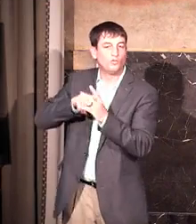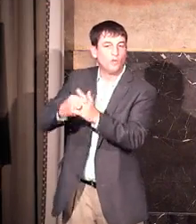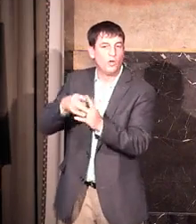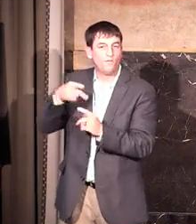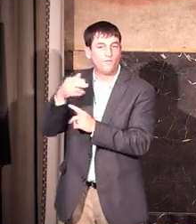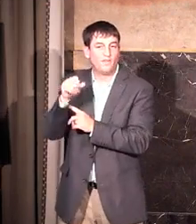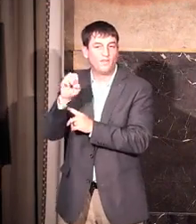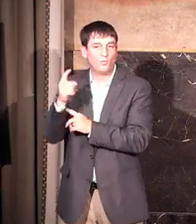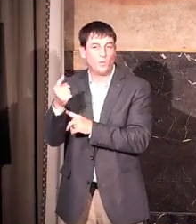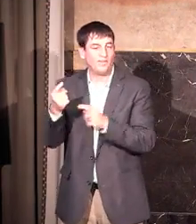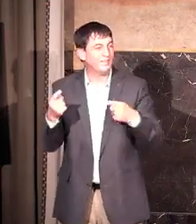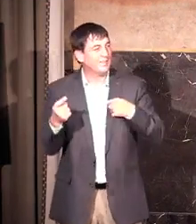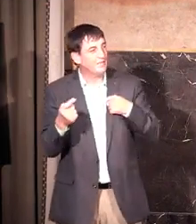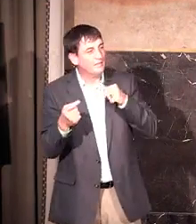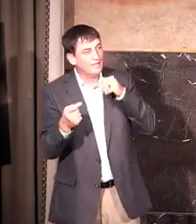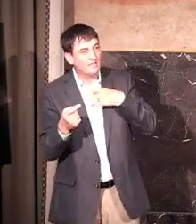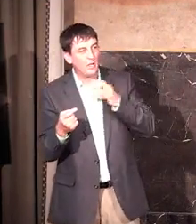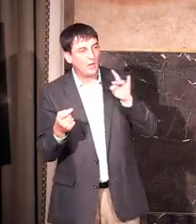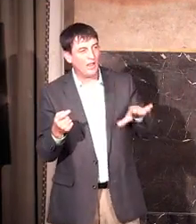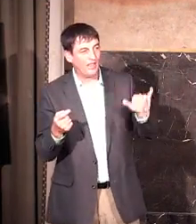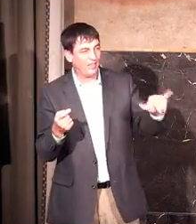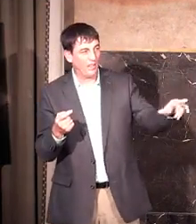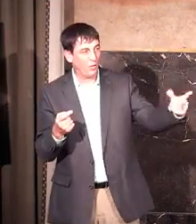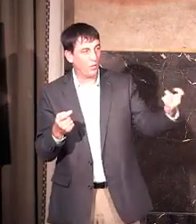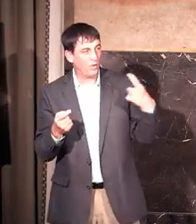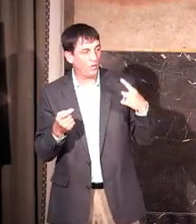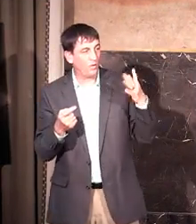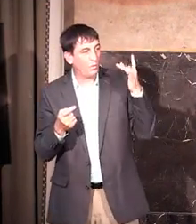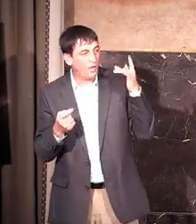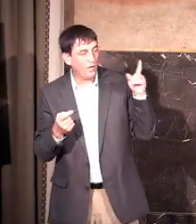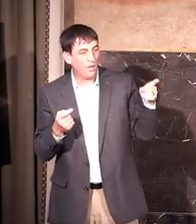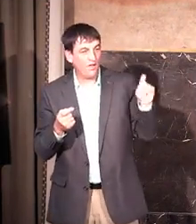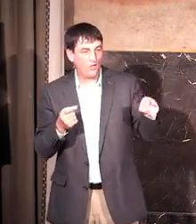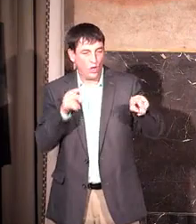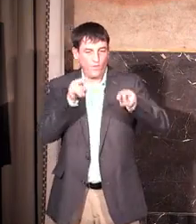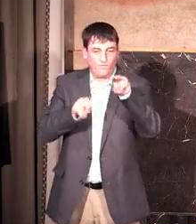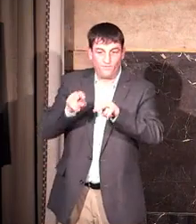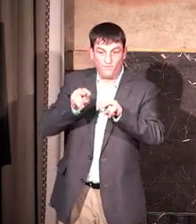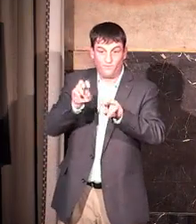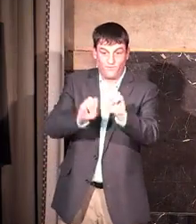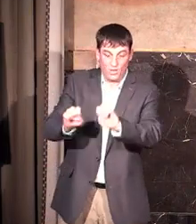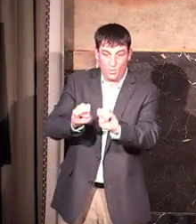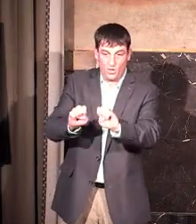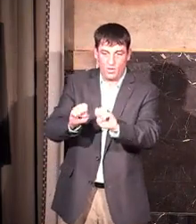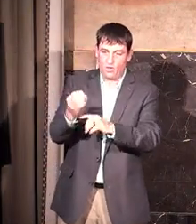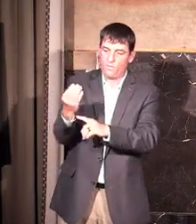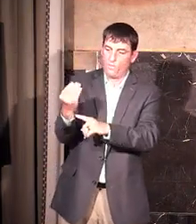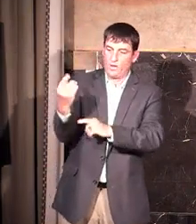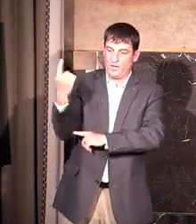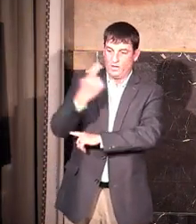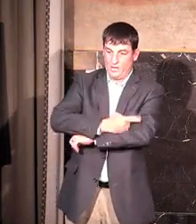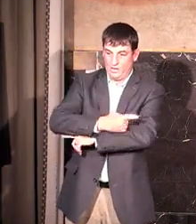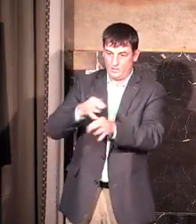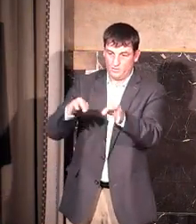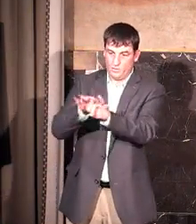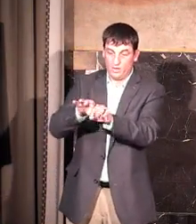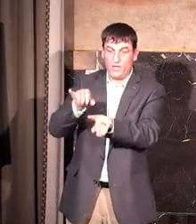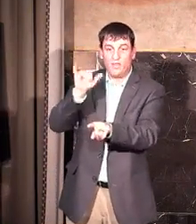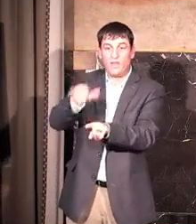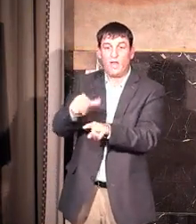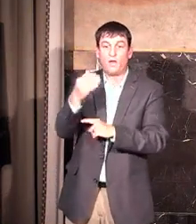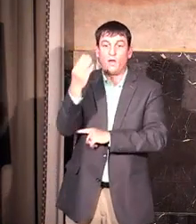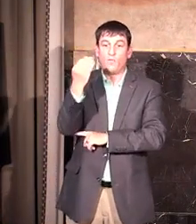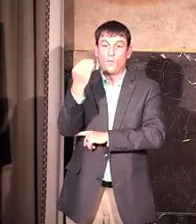like the question, and the reason is you got to evaluate 14 days, and the 14-day period that we're going to be looking at